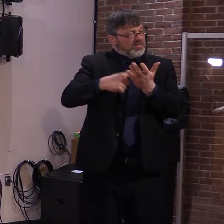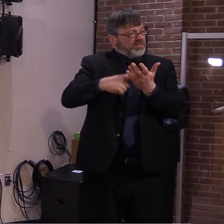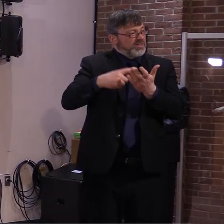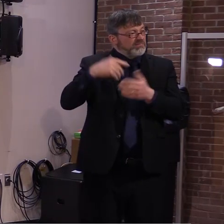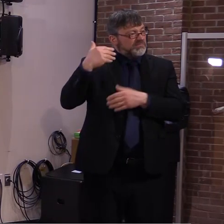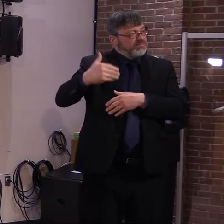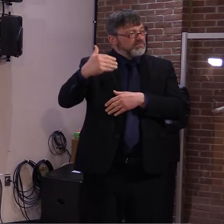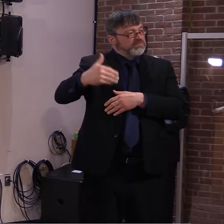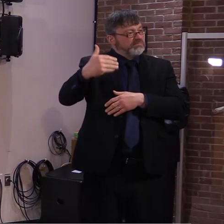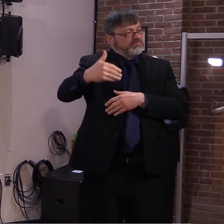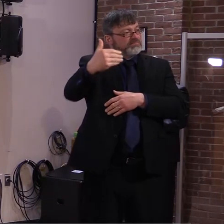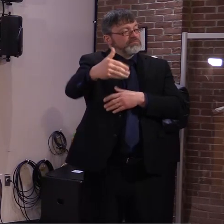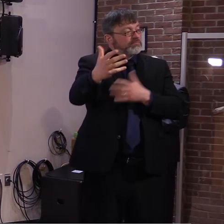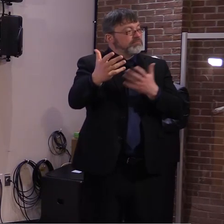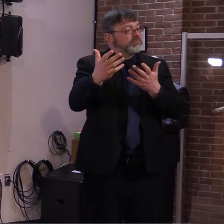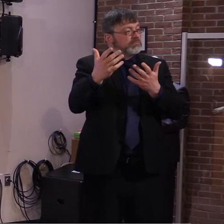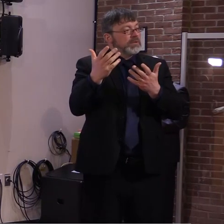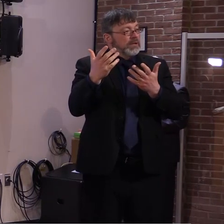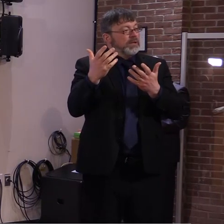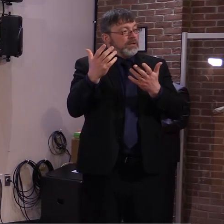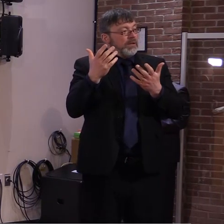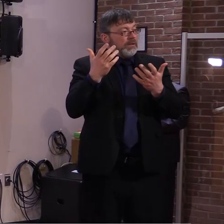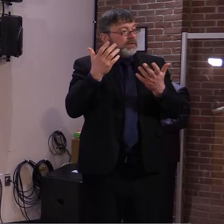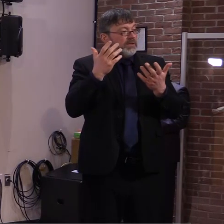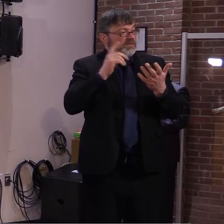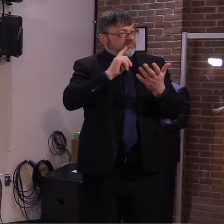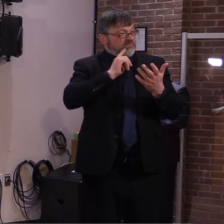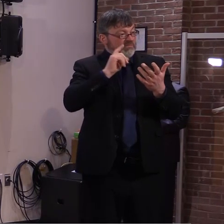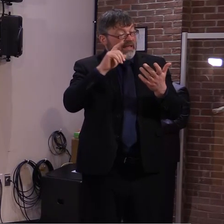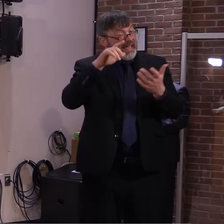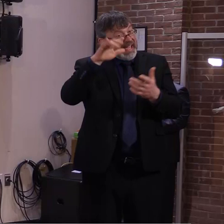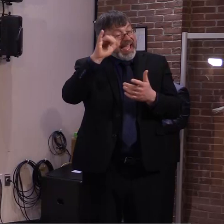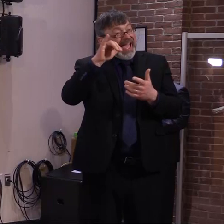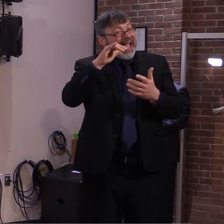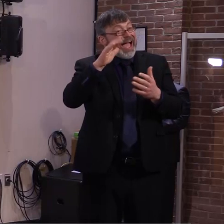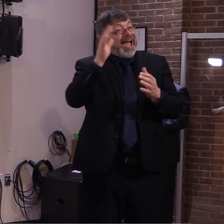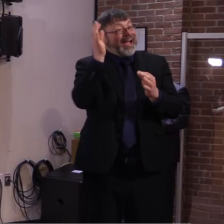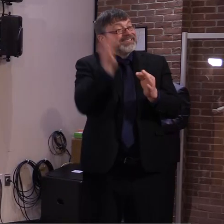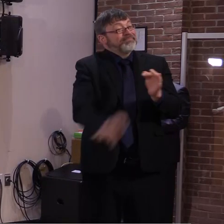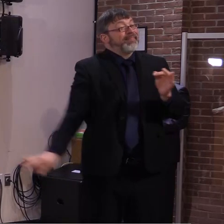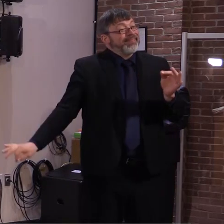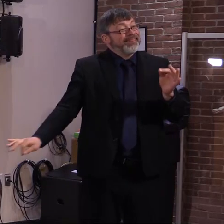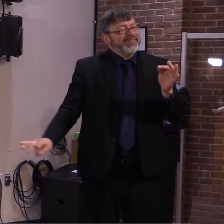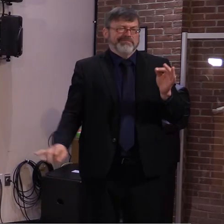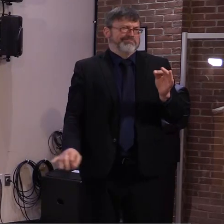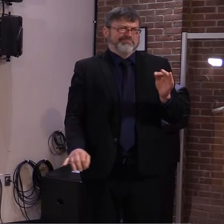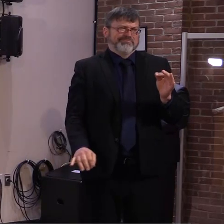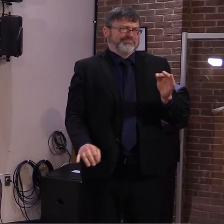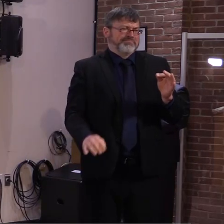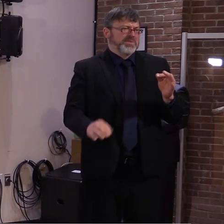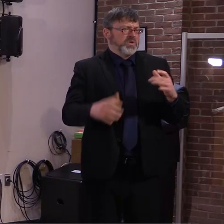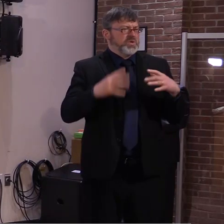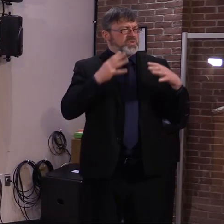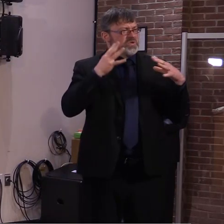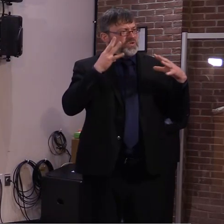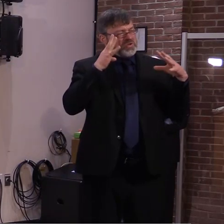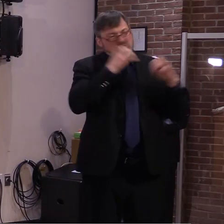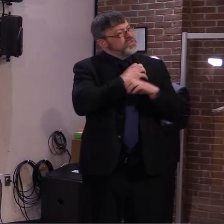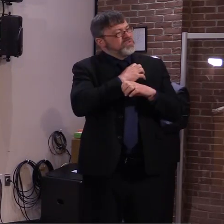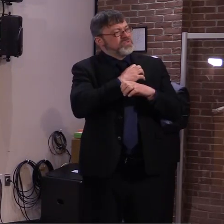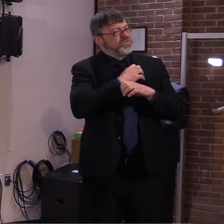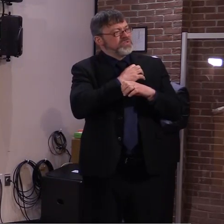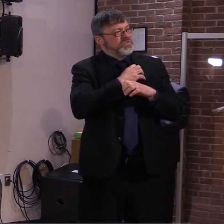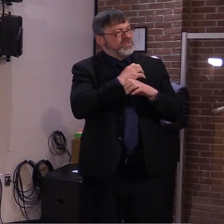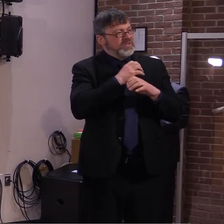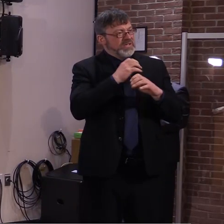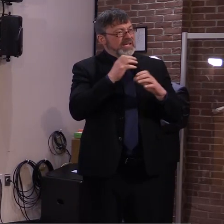losing people fairly quick because it's tough to understand how we got to where we are today and how